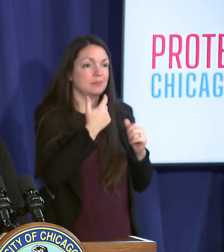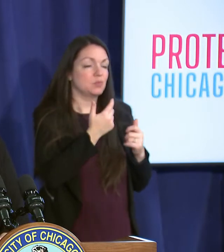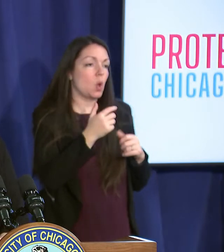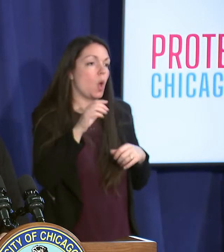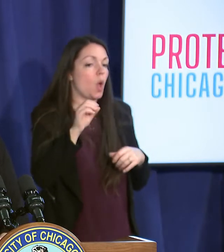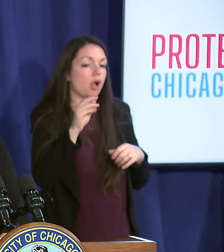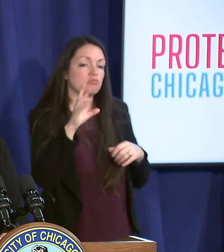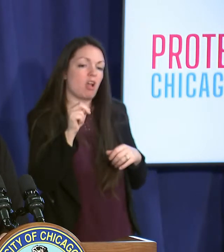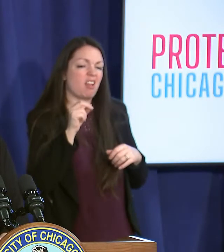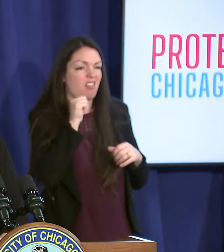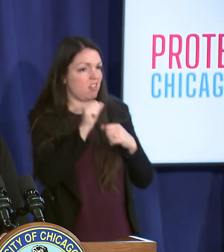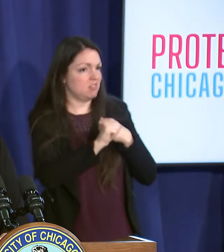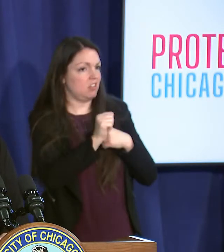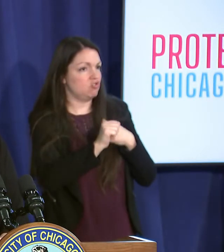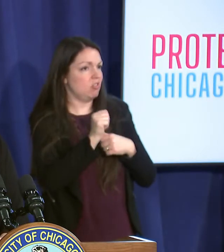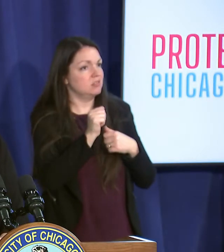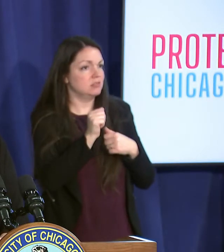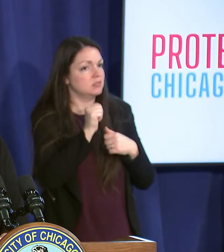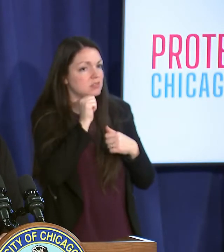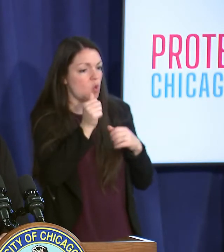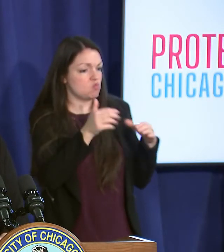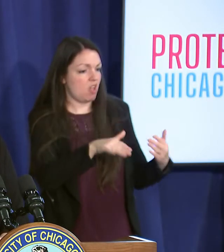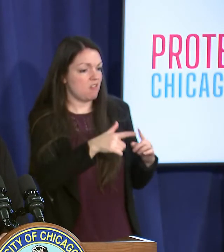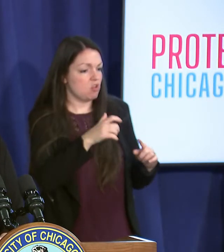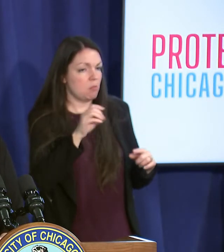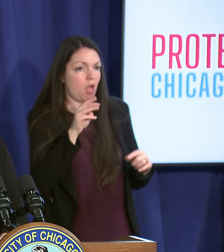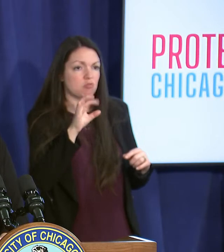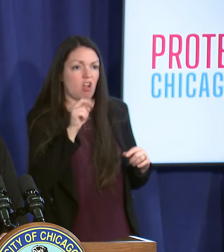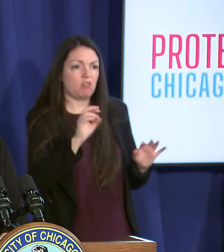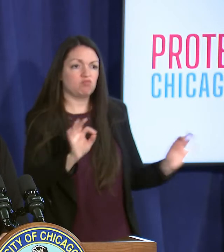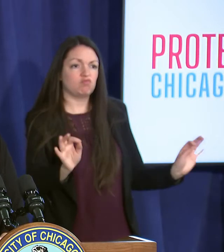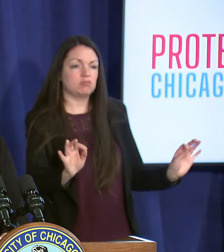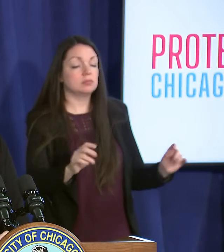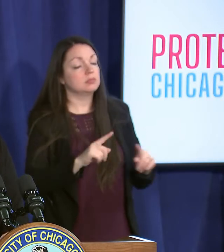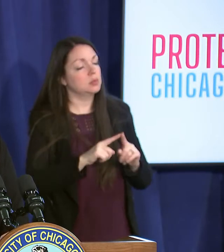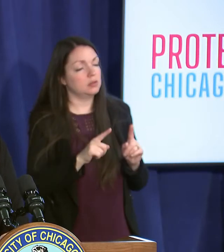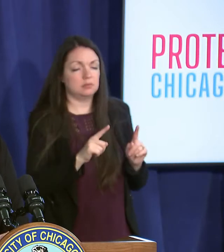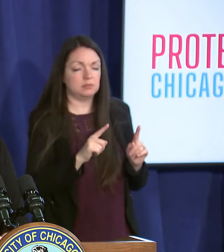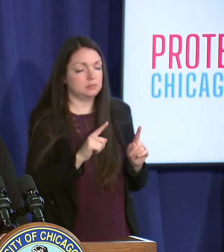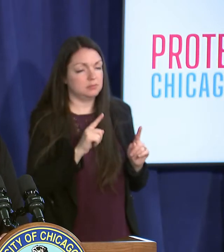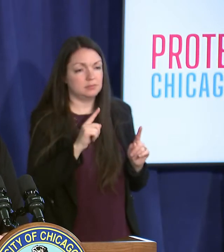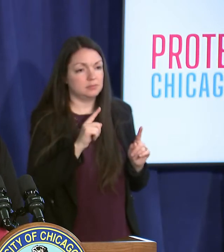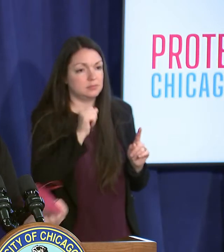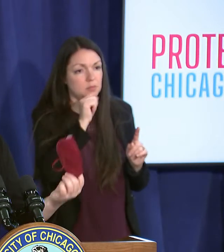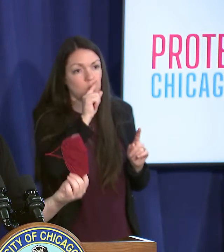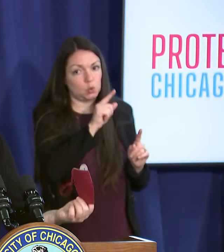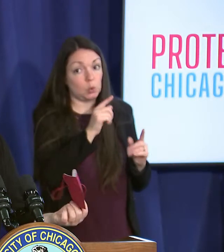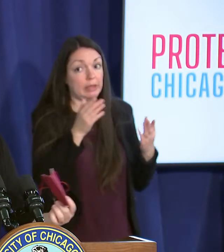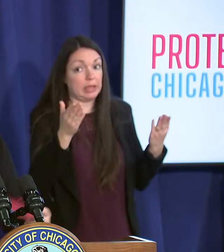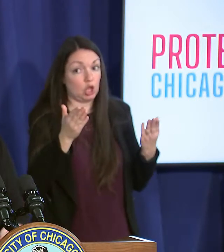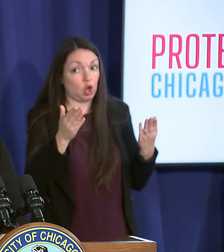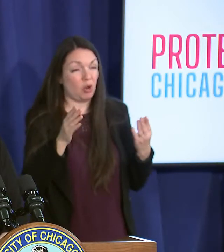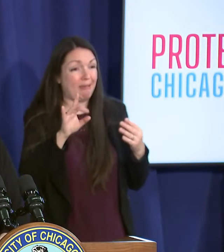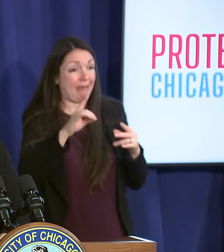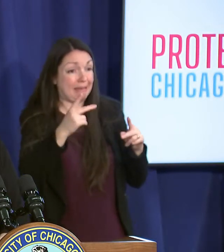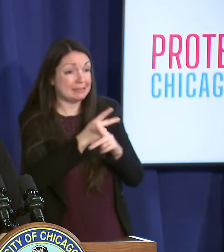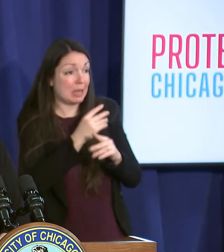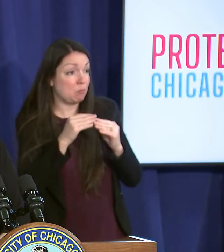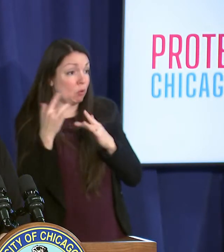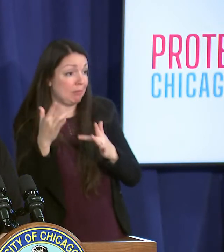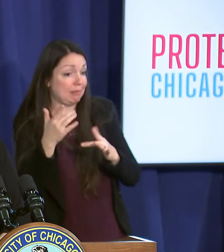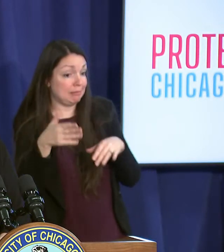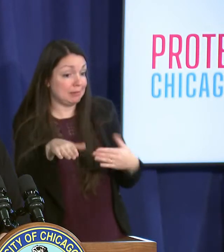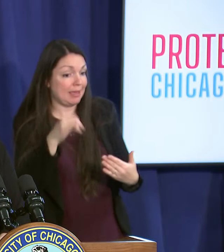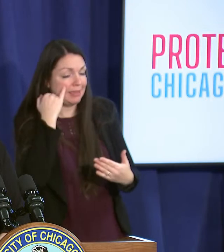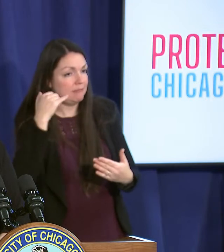dangerous, nobody dies from Omicron. There are lots of people right here in Chicago dying from Omicron, especially, like I said, 8 times more likely to die if